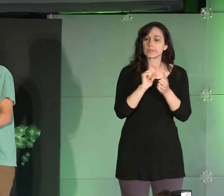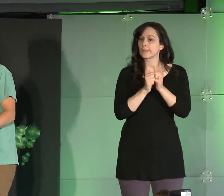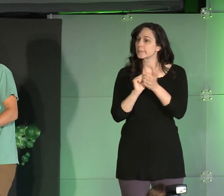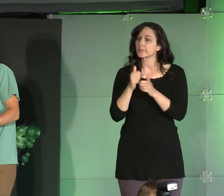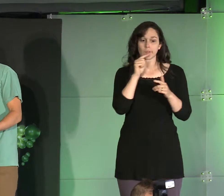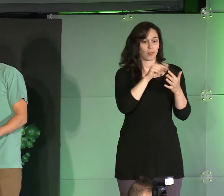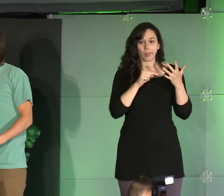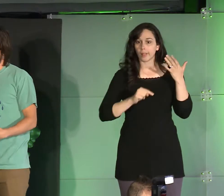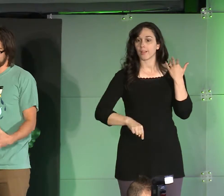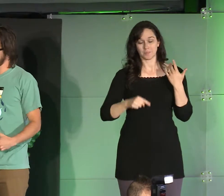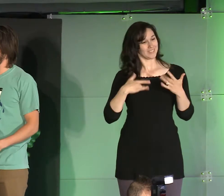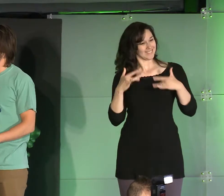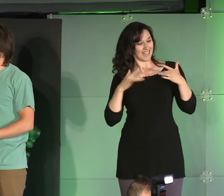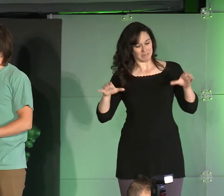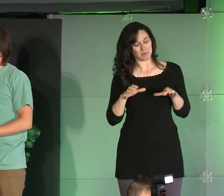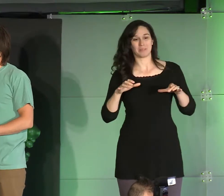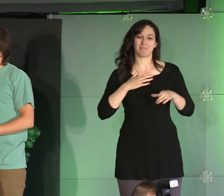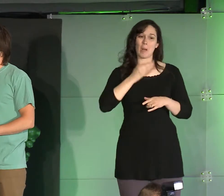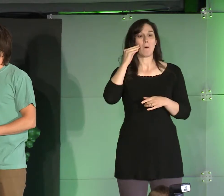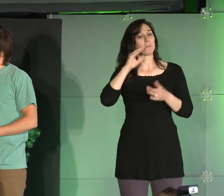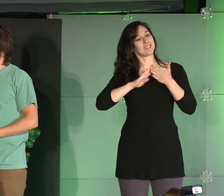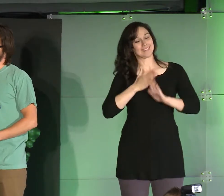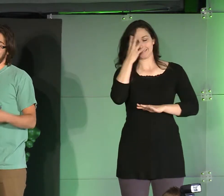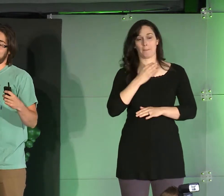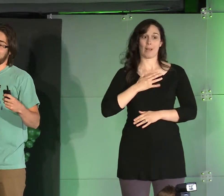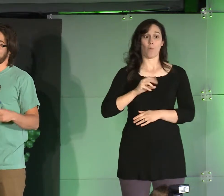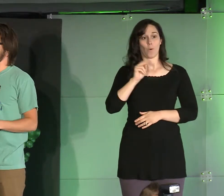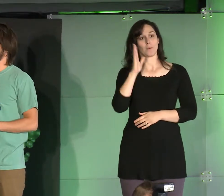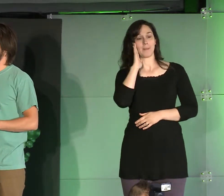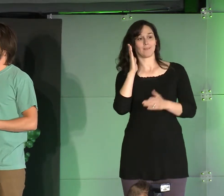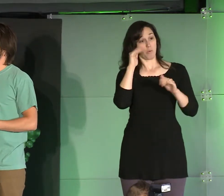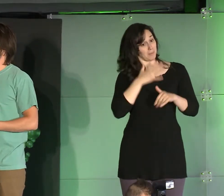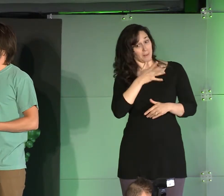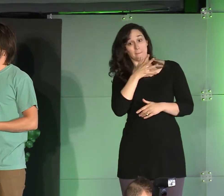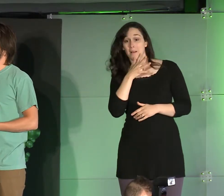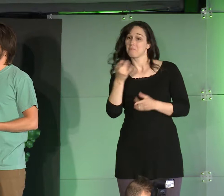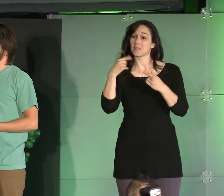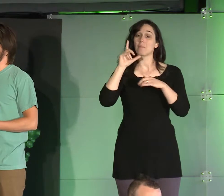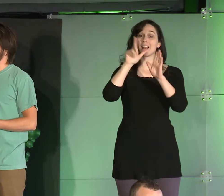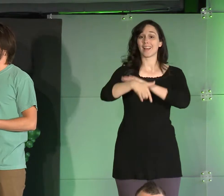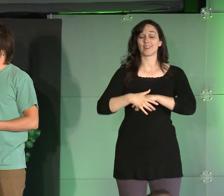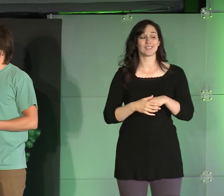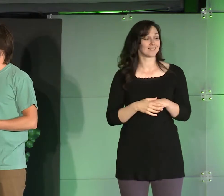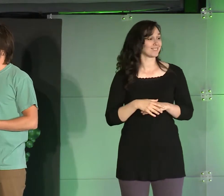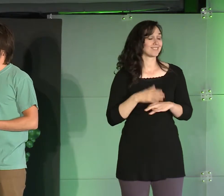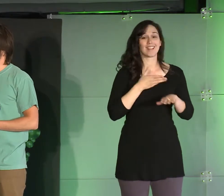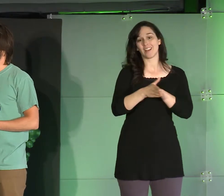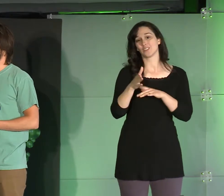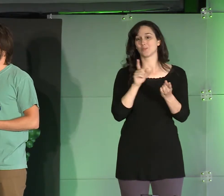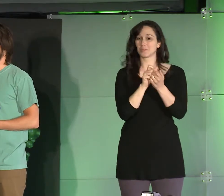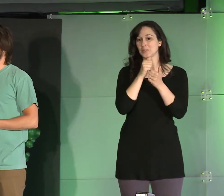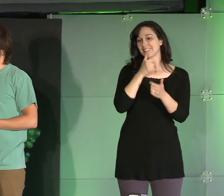able to do one in my home city where I can sleep in my own bed. And hopefully my mom can come later today if she picks me over my sister. So we'll see. Right, we'll